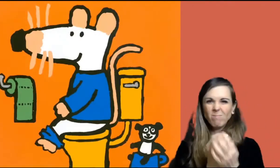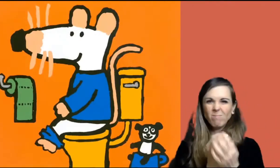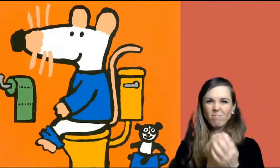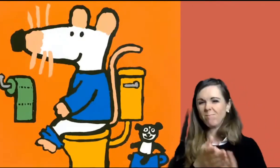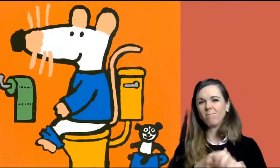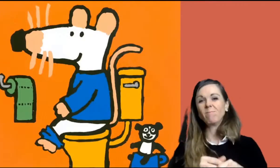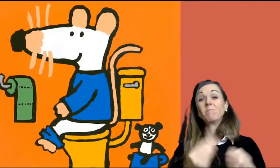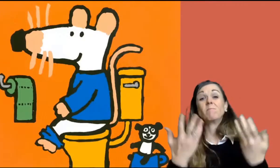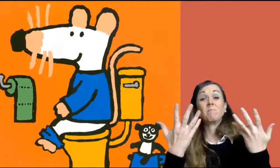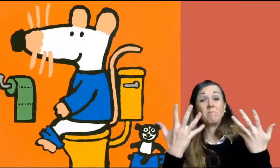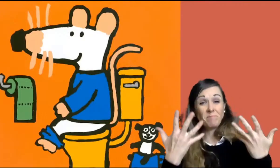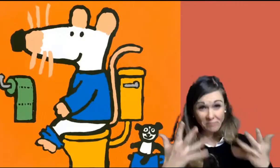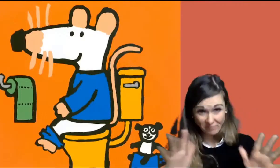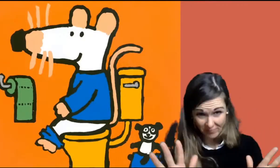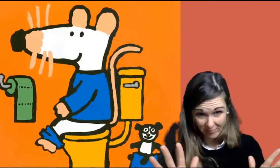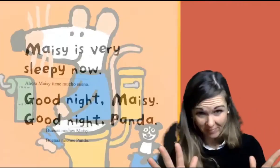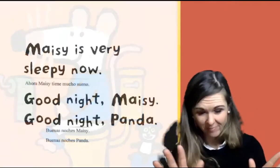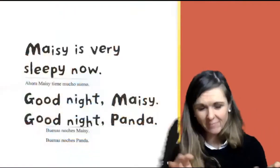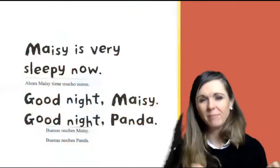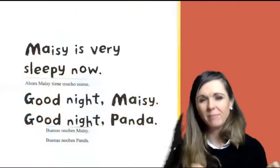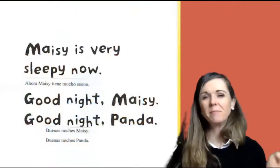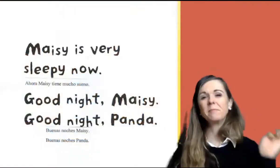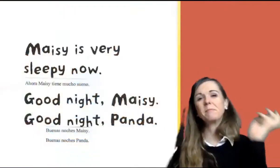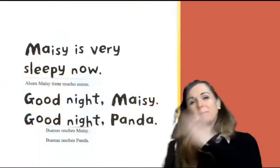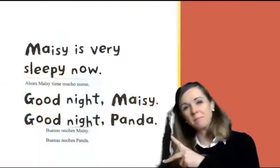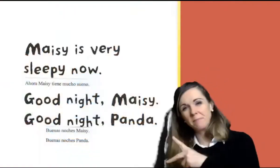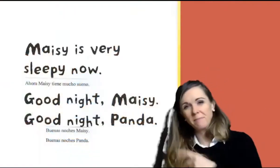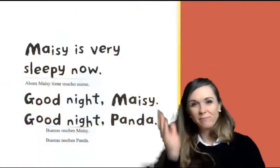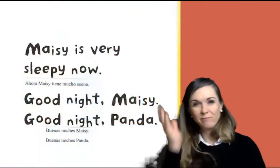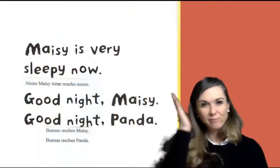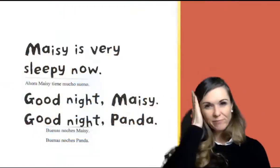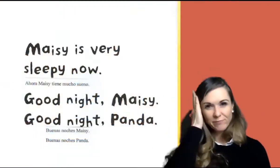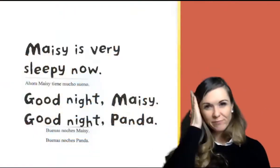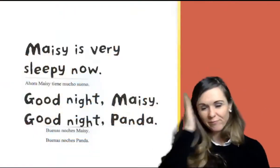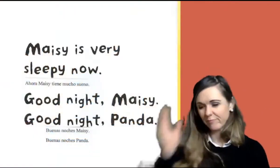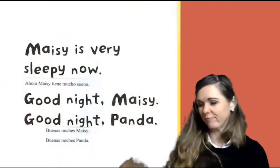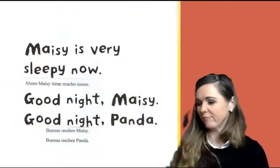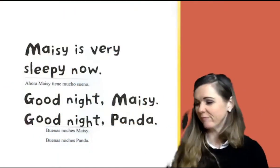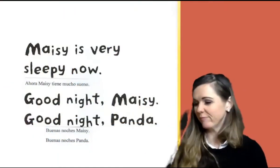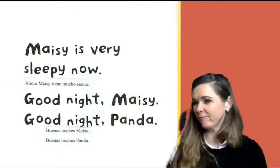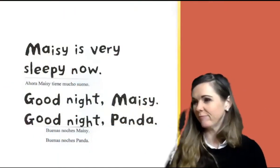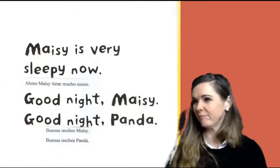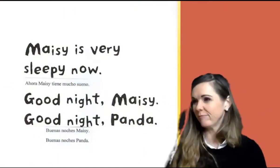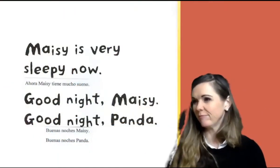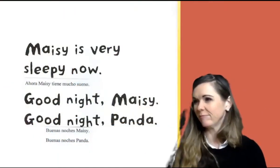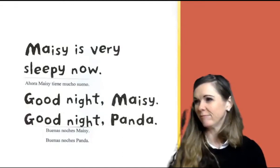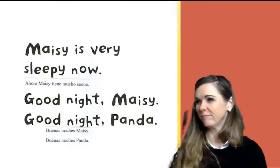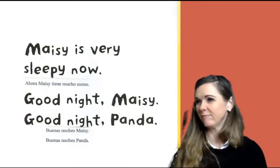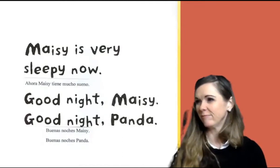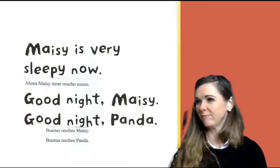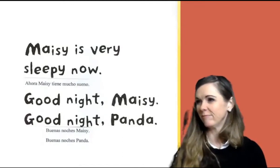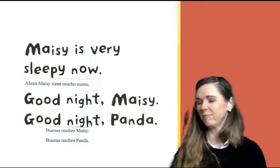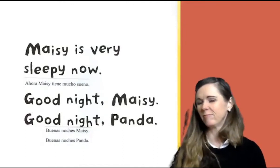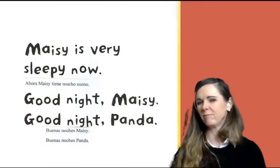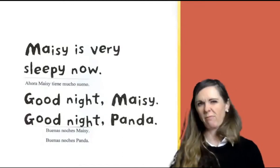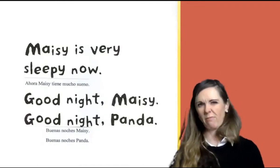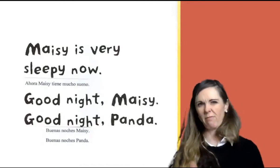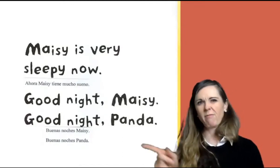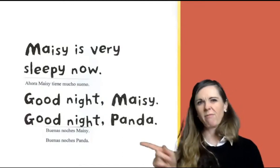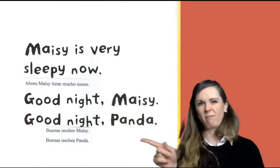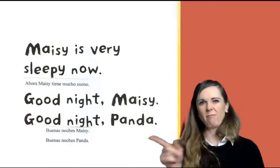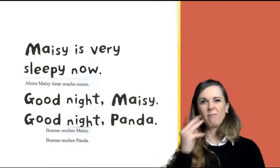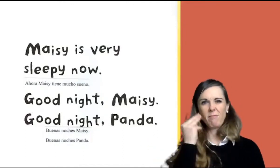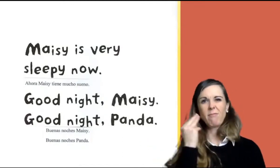your hands after you go to the bathroom. Maisy is all done. She goes back to her bedroom.